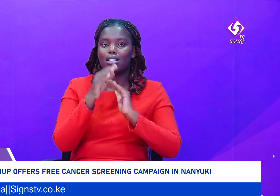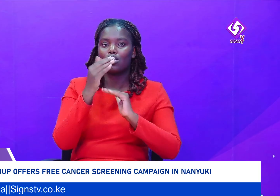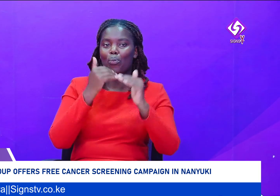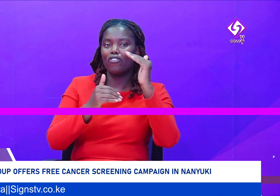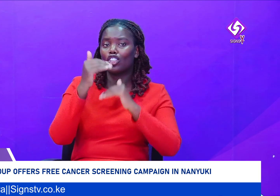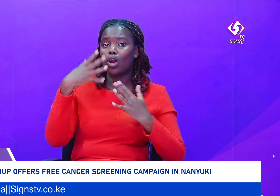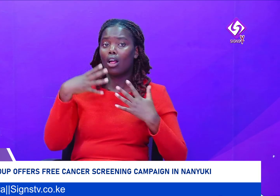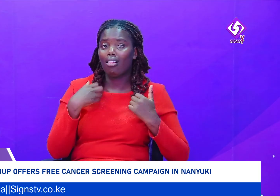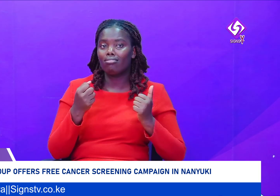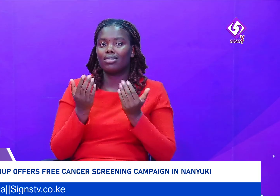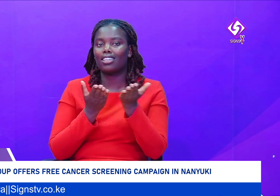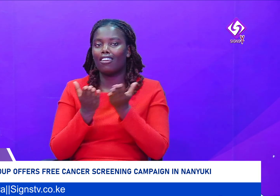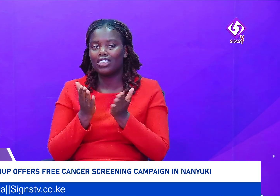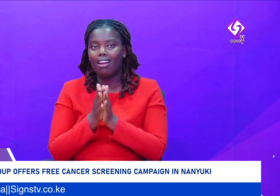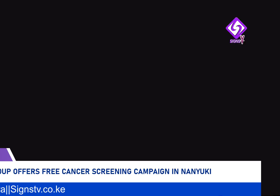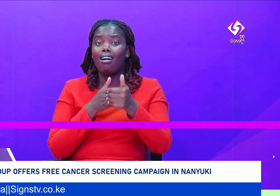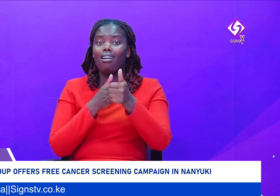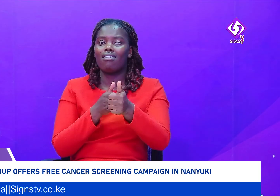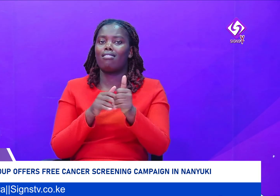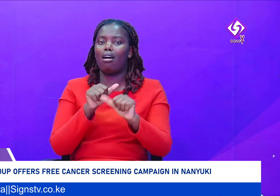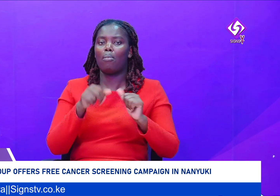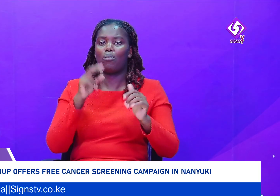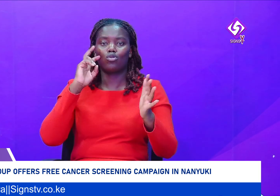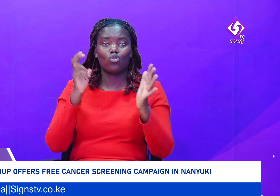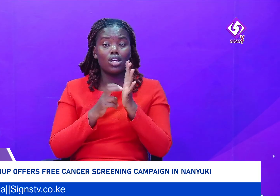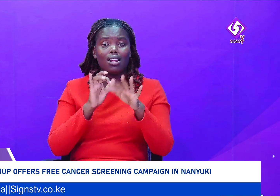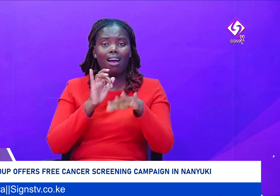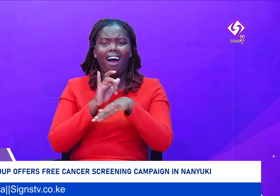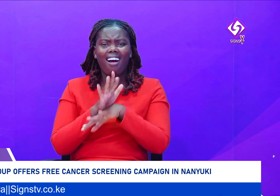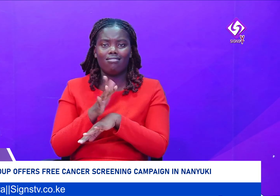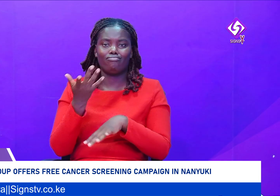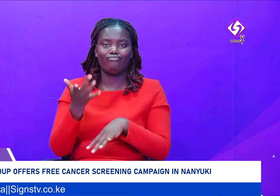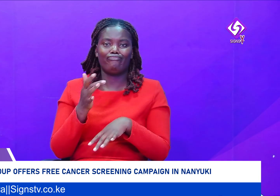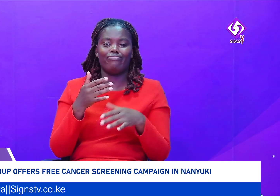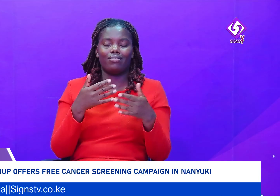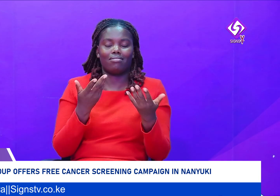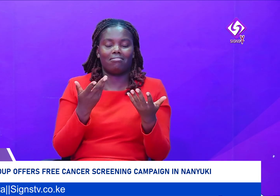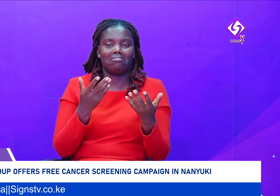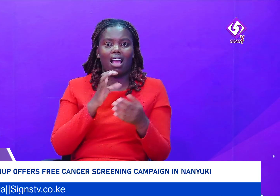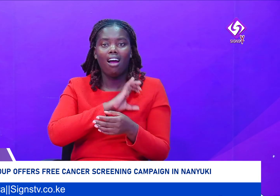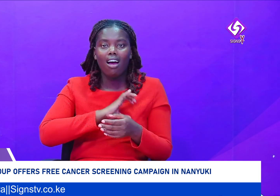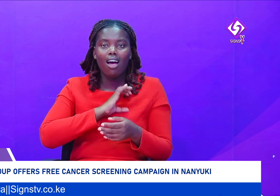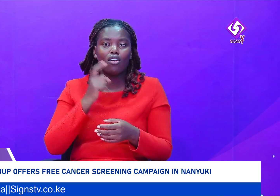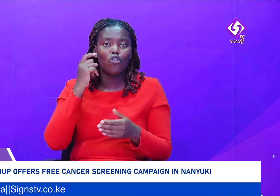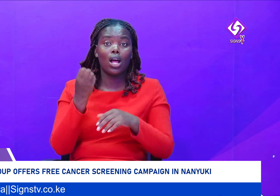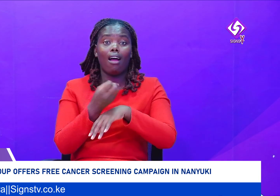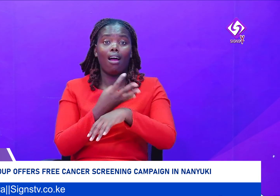to professional health services and guidance on recognizing early signs of cancer. The youth group emphasized